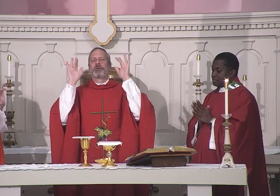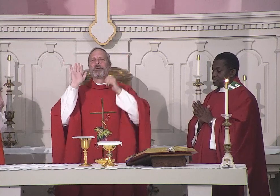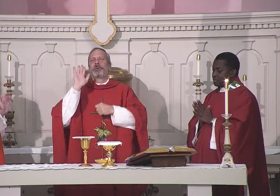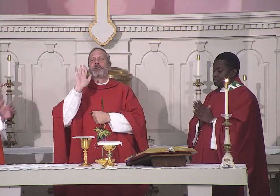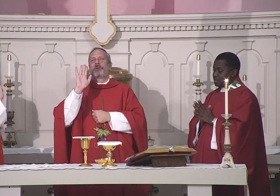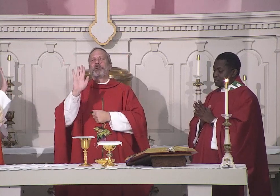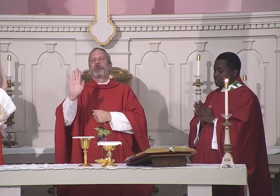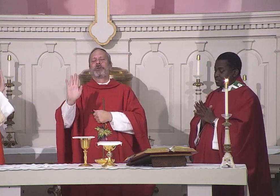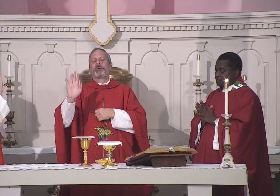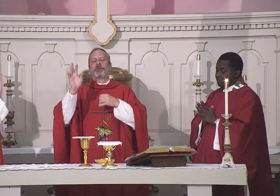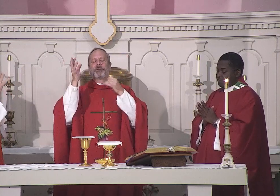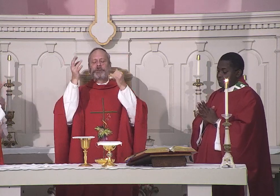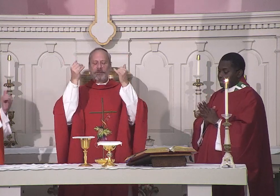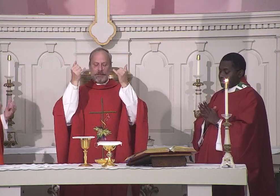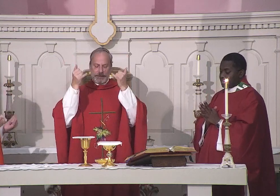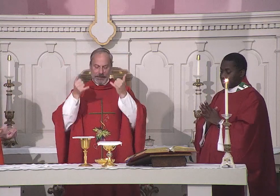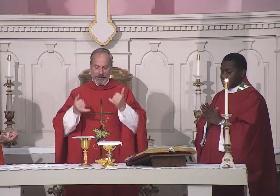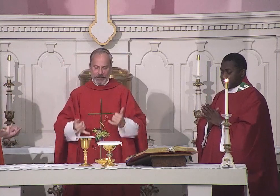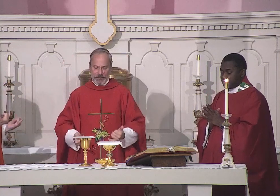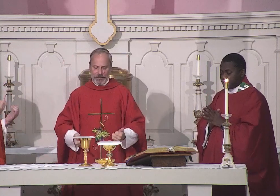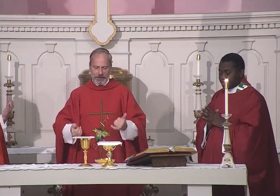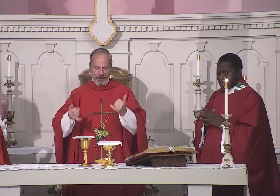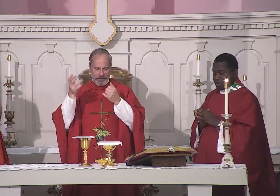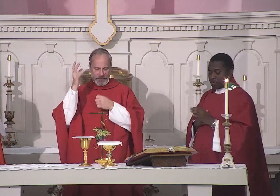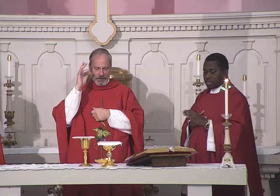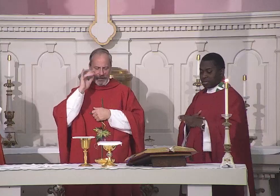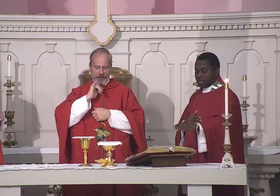Jesus Christ.